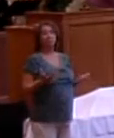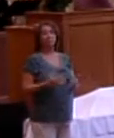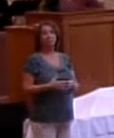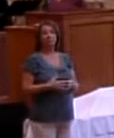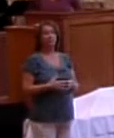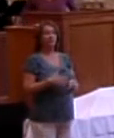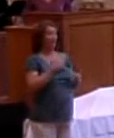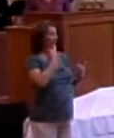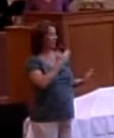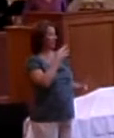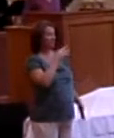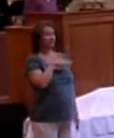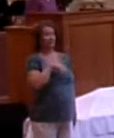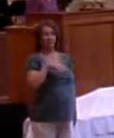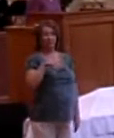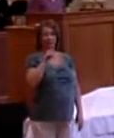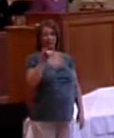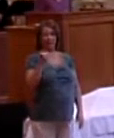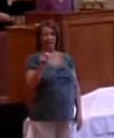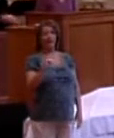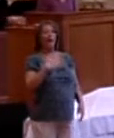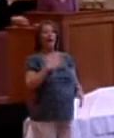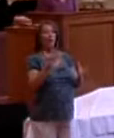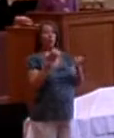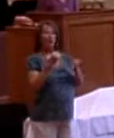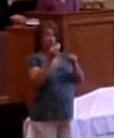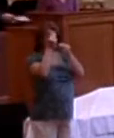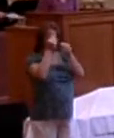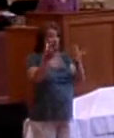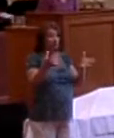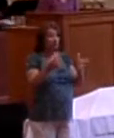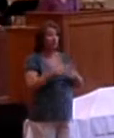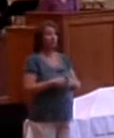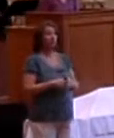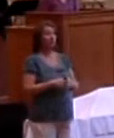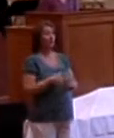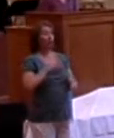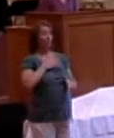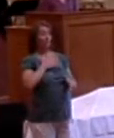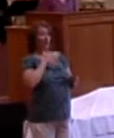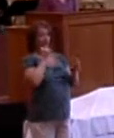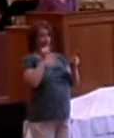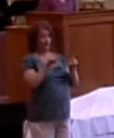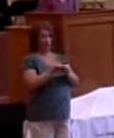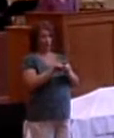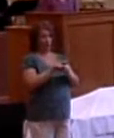Thanks, Ryan. Just want to give everyone a little bit of an update on my sister and the